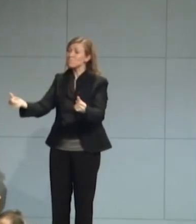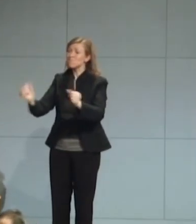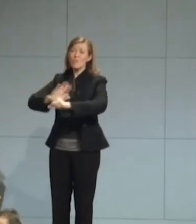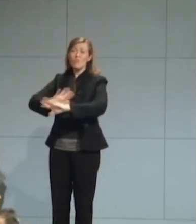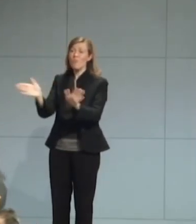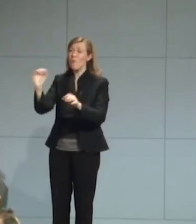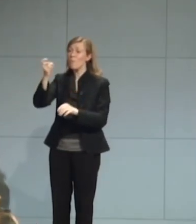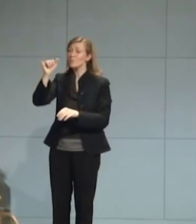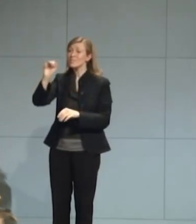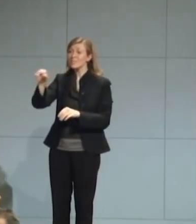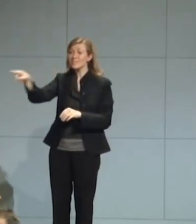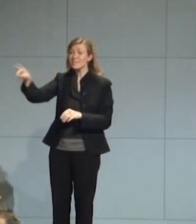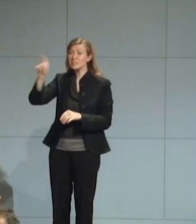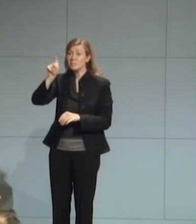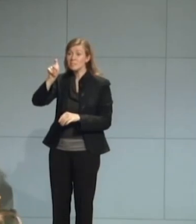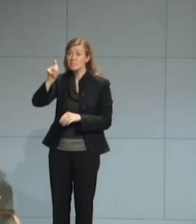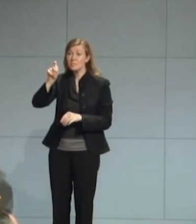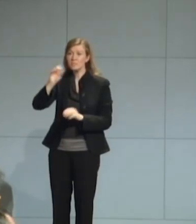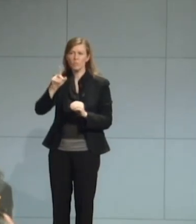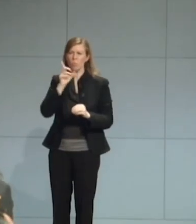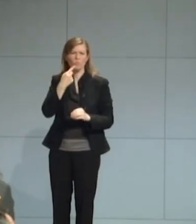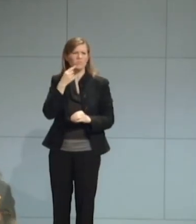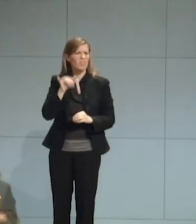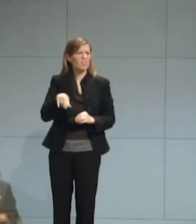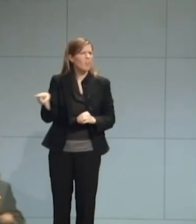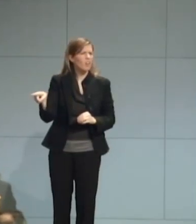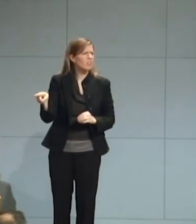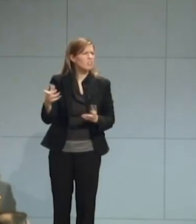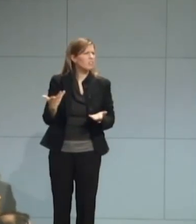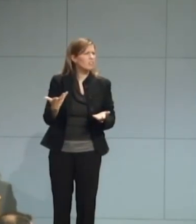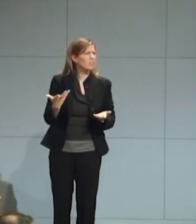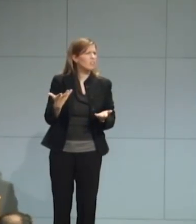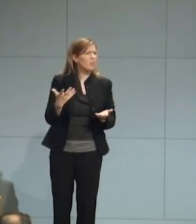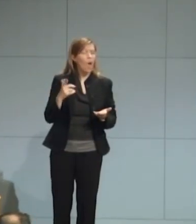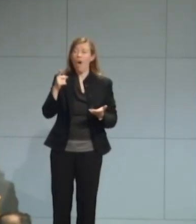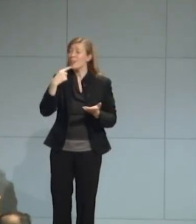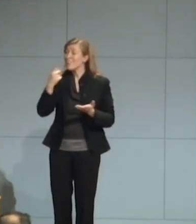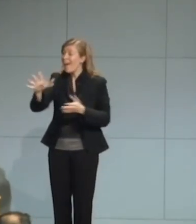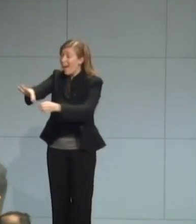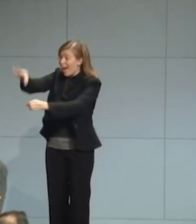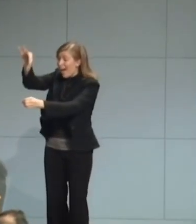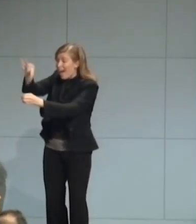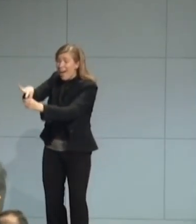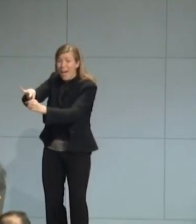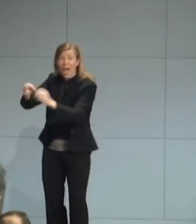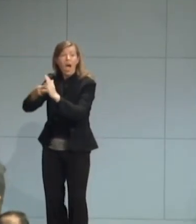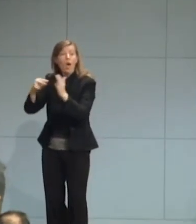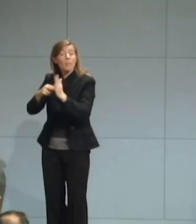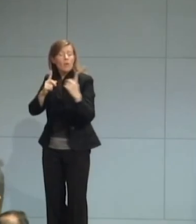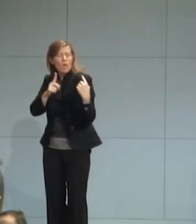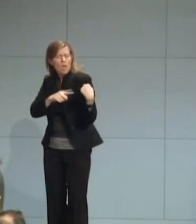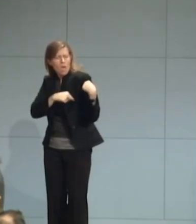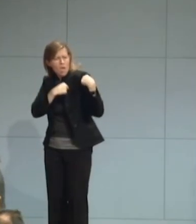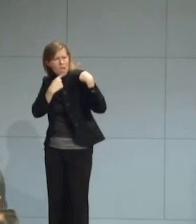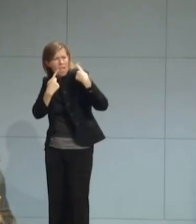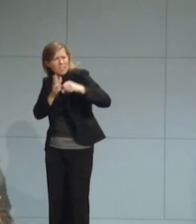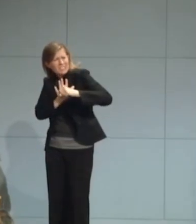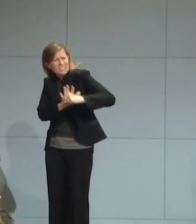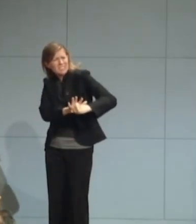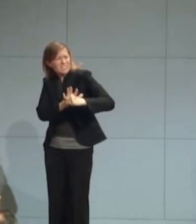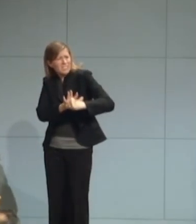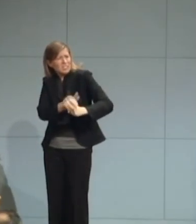preserving. But an awful lot of them, like the 200-plus year period of enslavement that